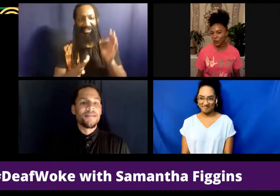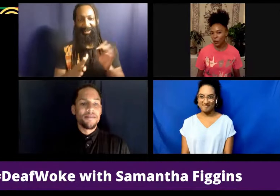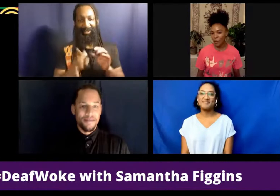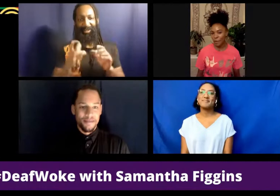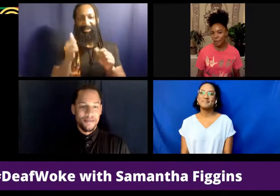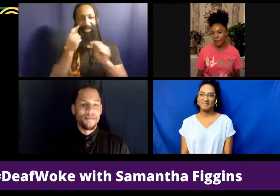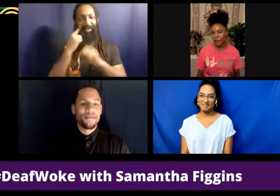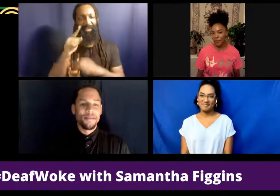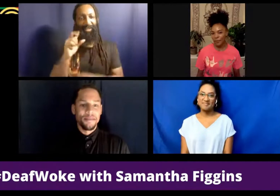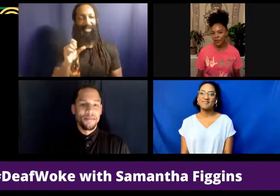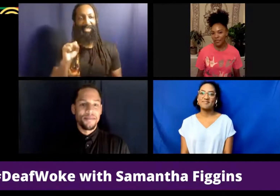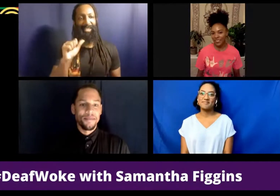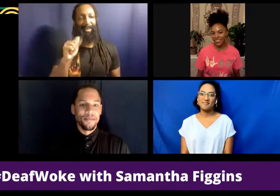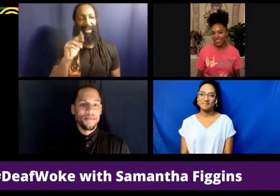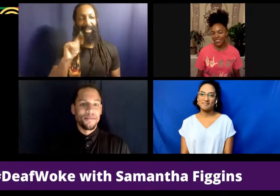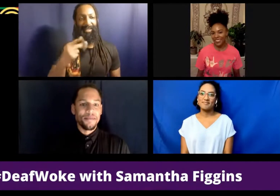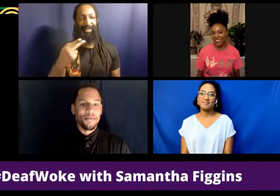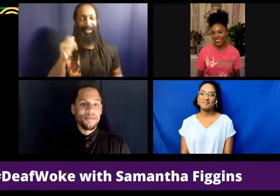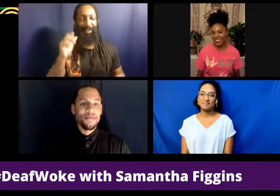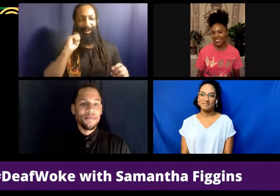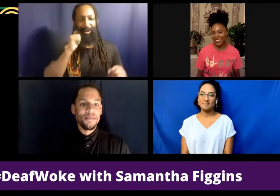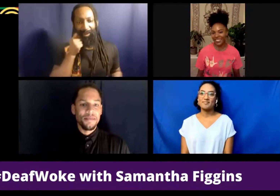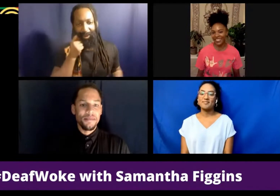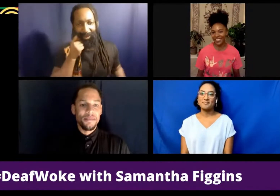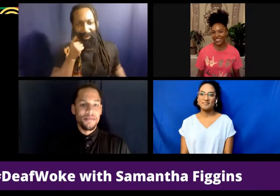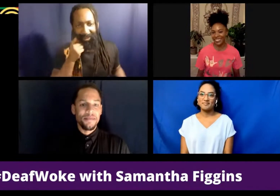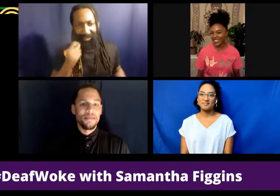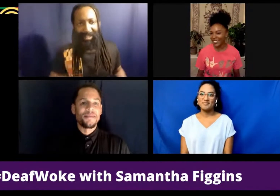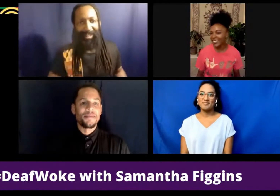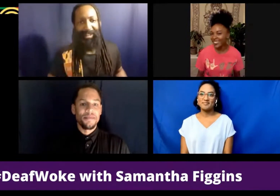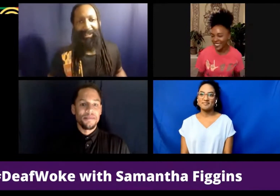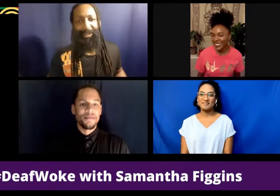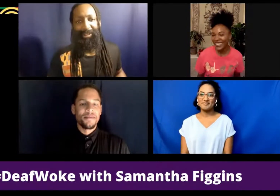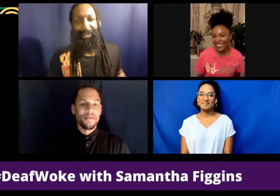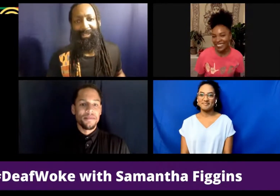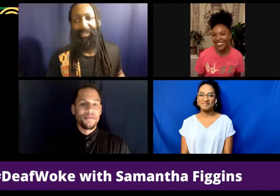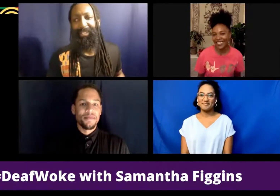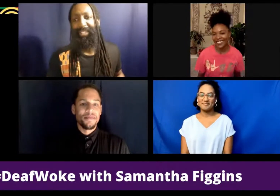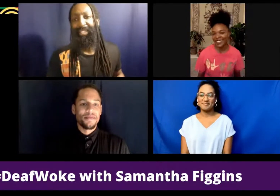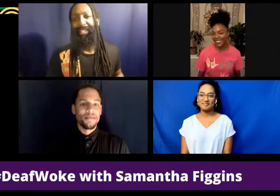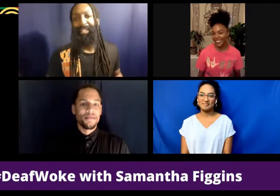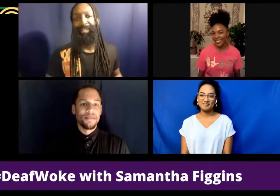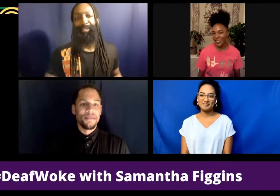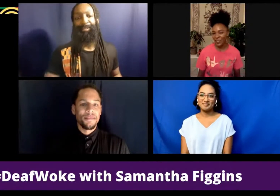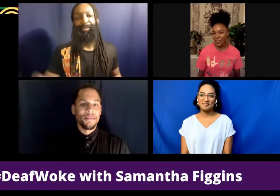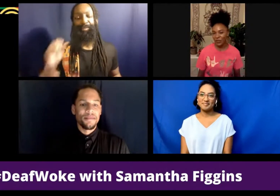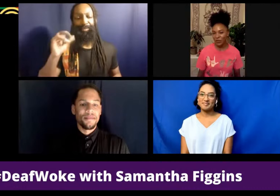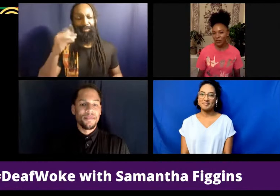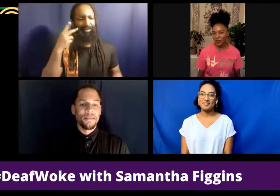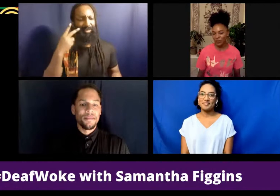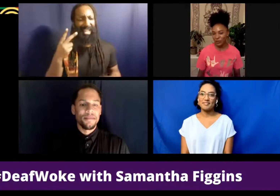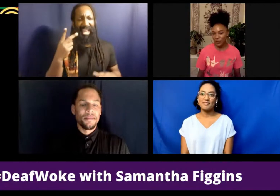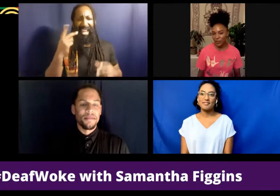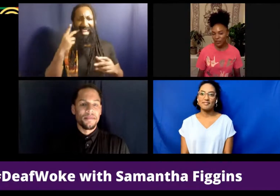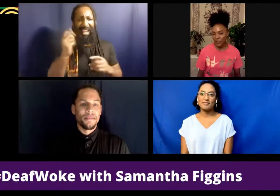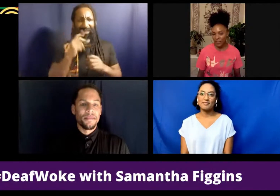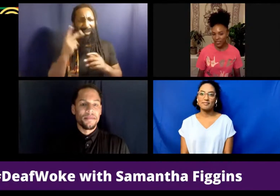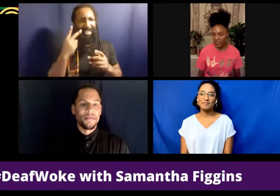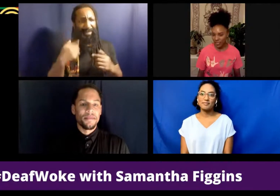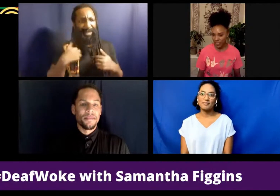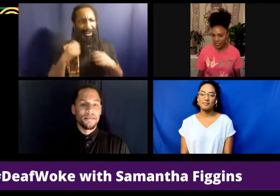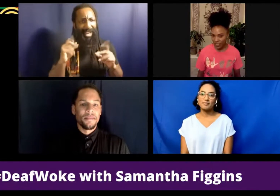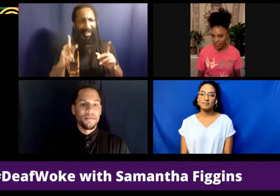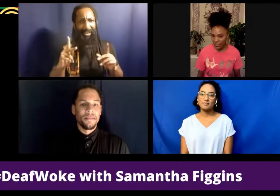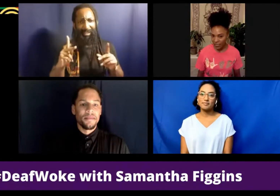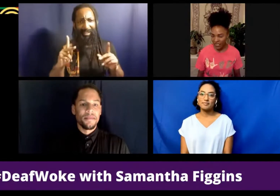Kaylee, the interpreter for Samantha. Cool. Cool. Yeah. Yeah. Hey,